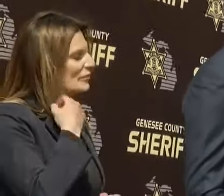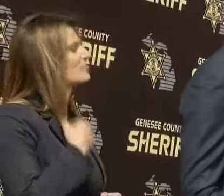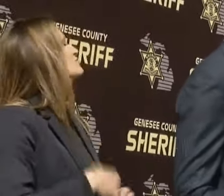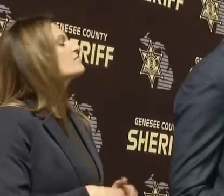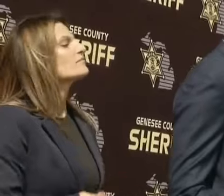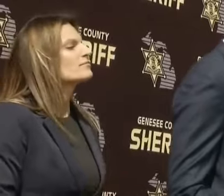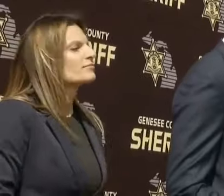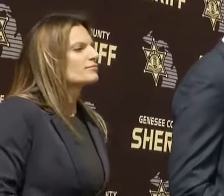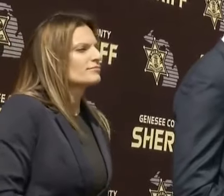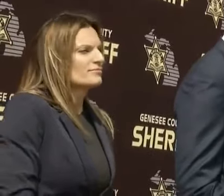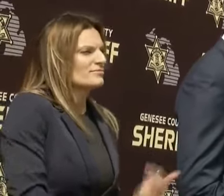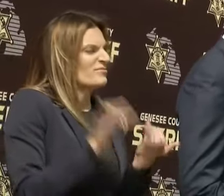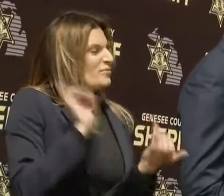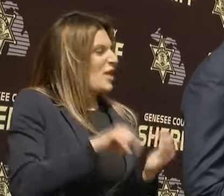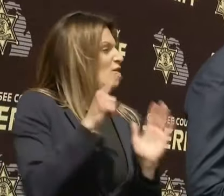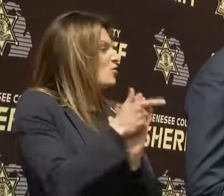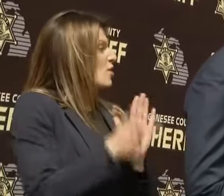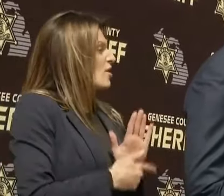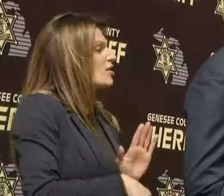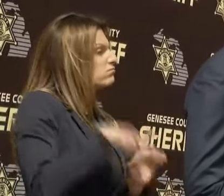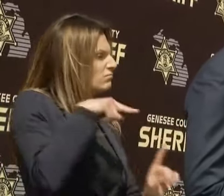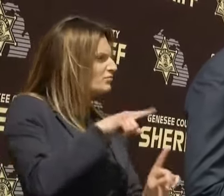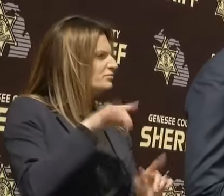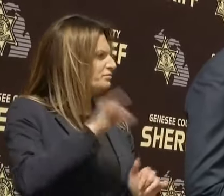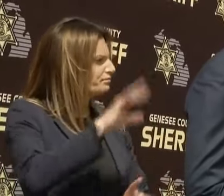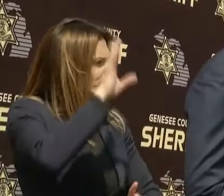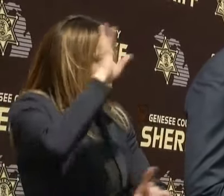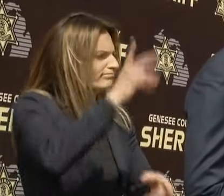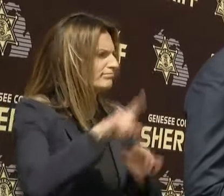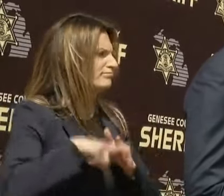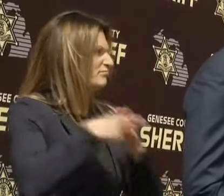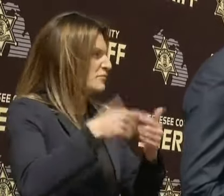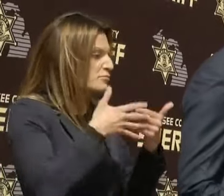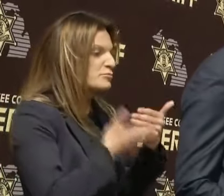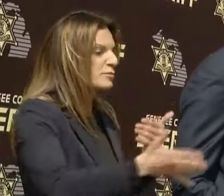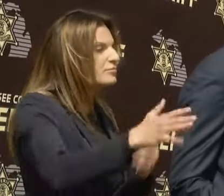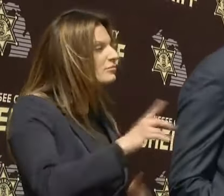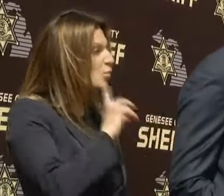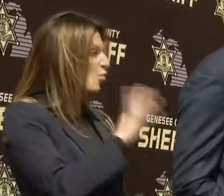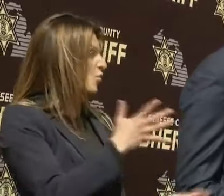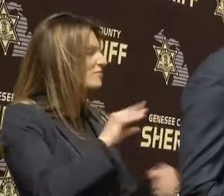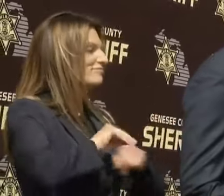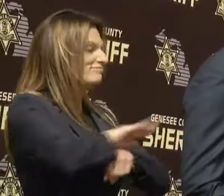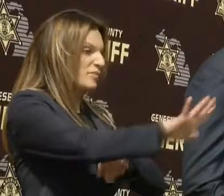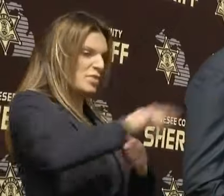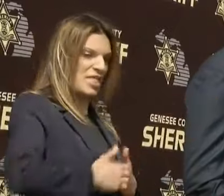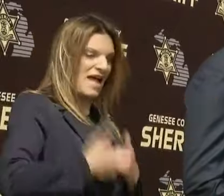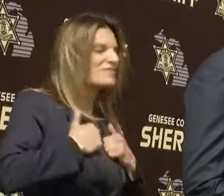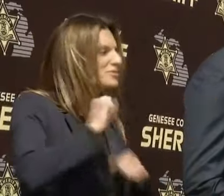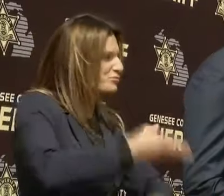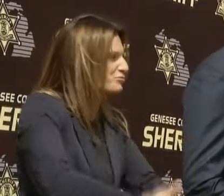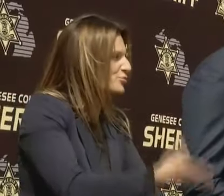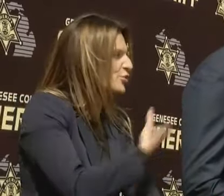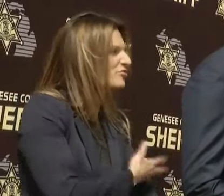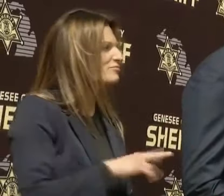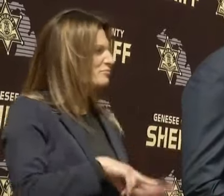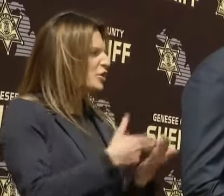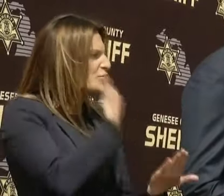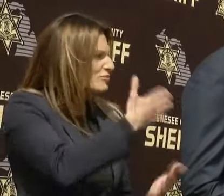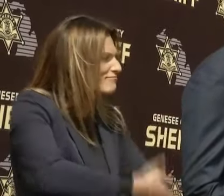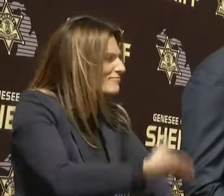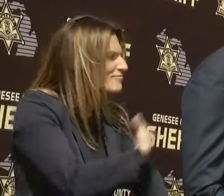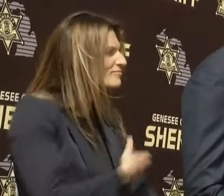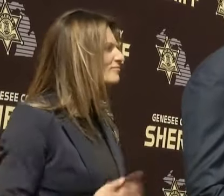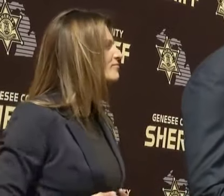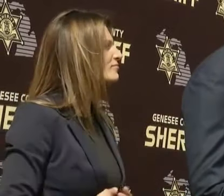These laws will have an immediate and immense positive effect on life across the state of Michigan. People who face a confusing and